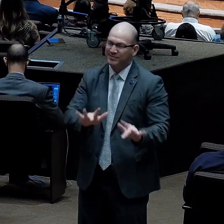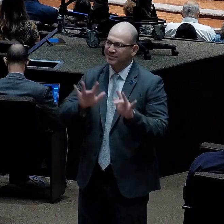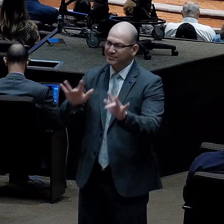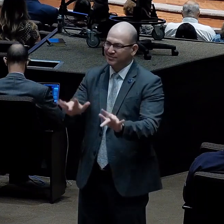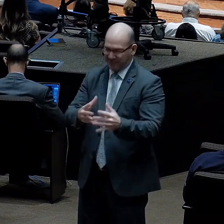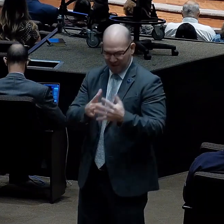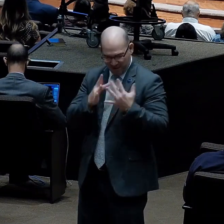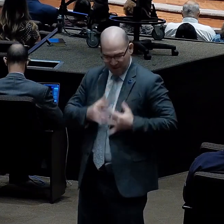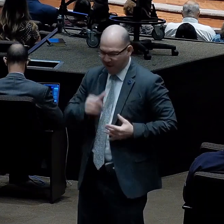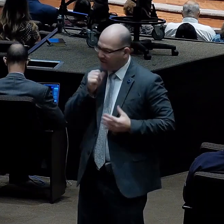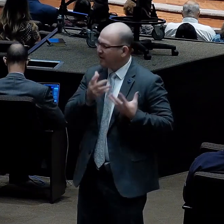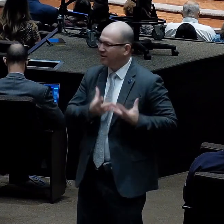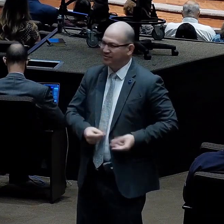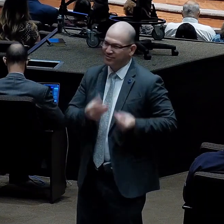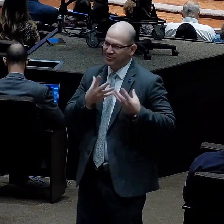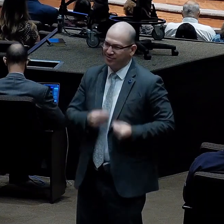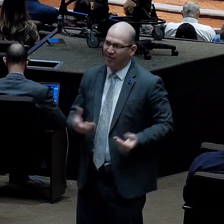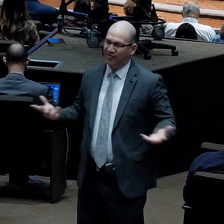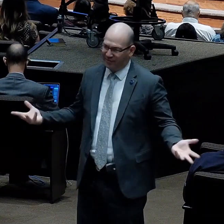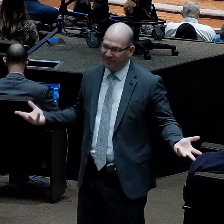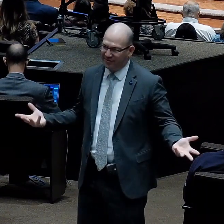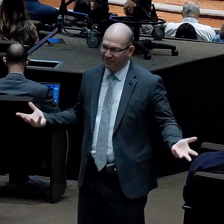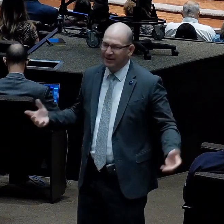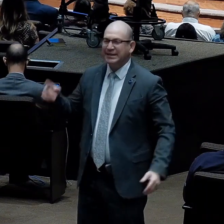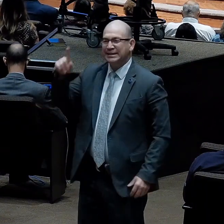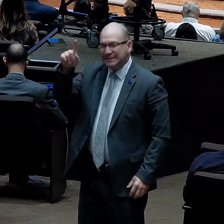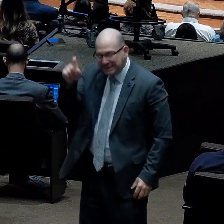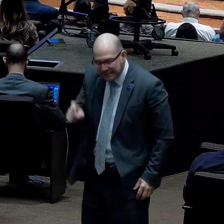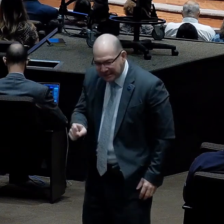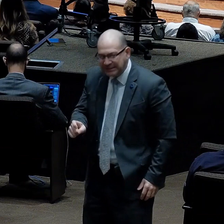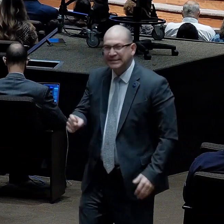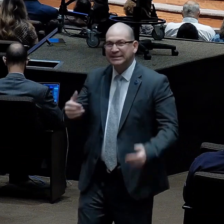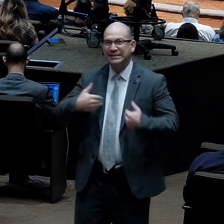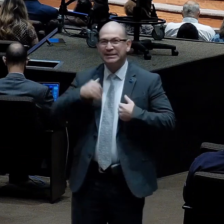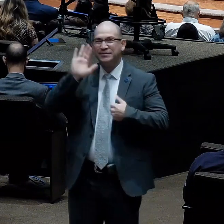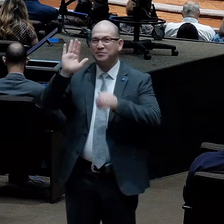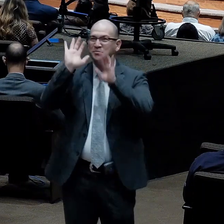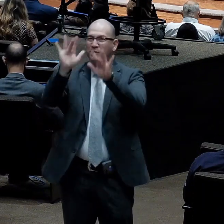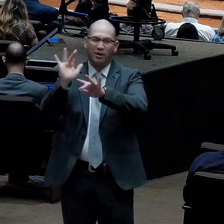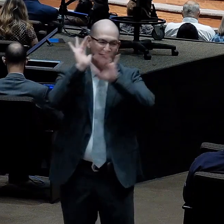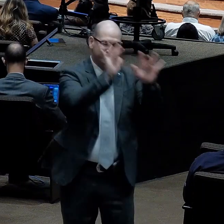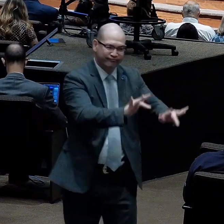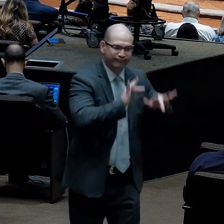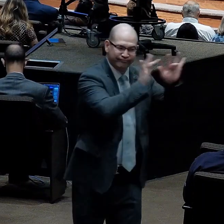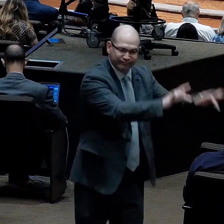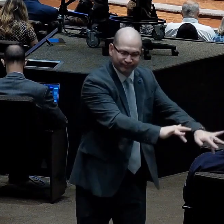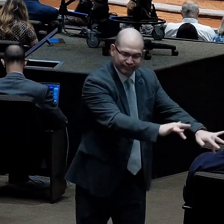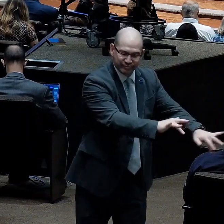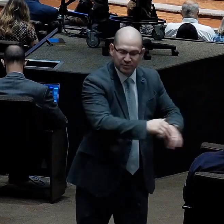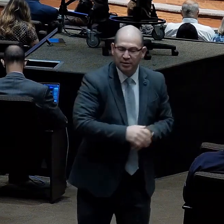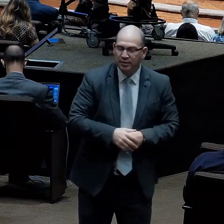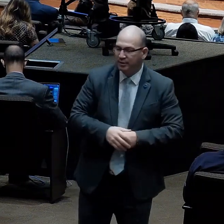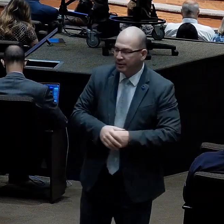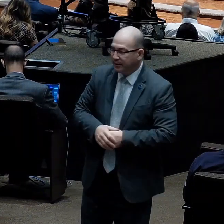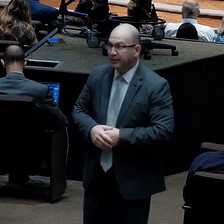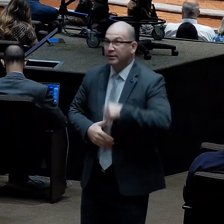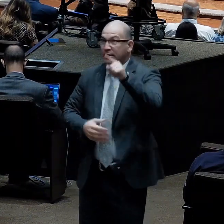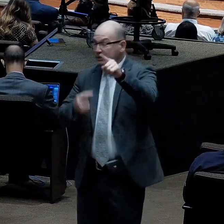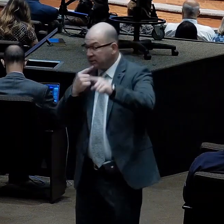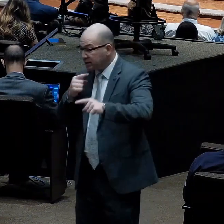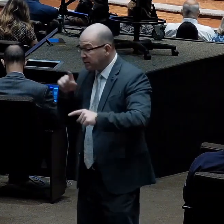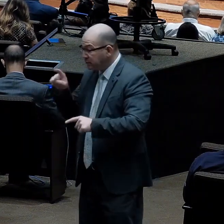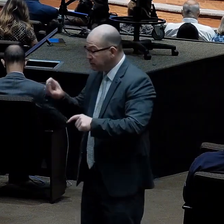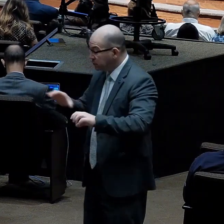showing the world the love of God. So look at what it says in verse 8. He says, this is what I require of thee to do justly